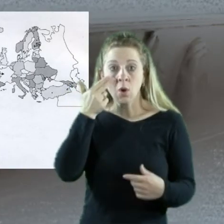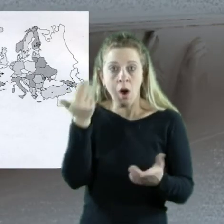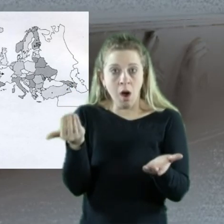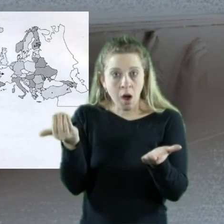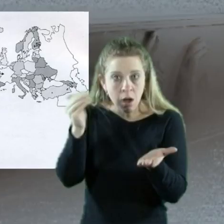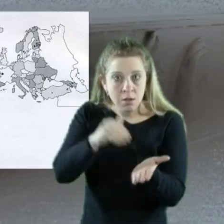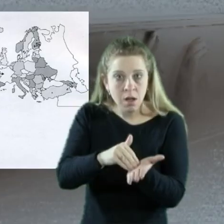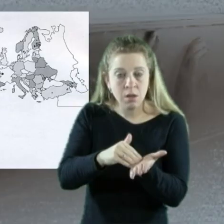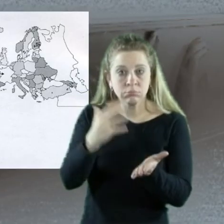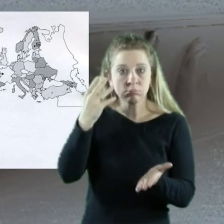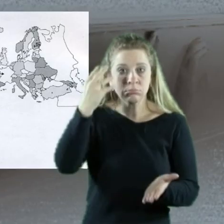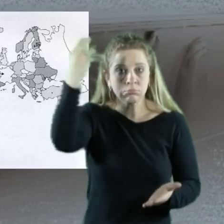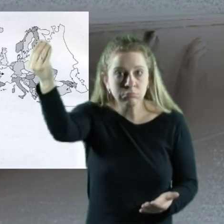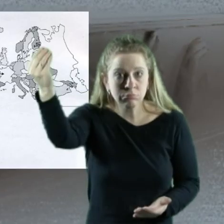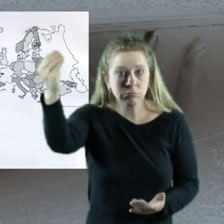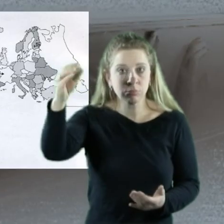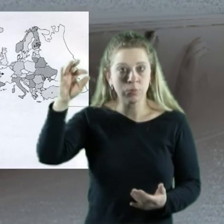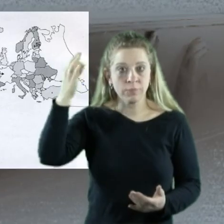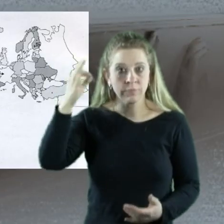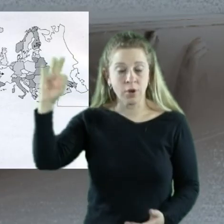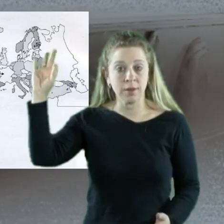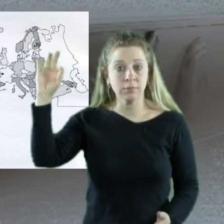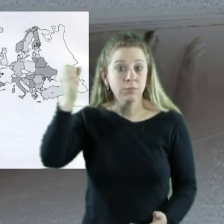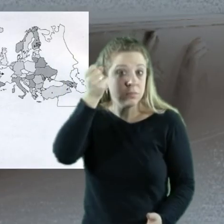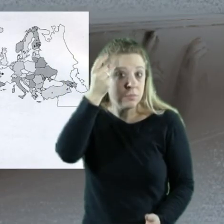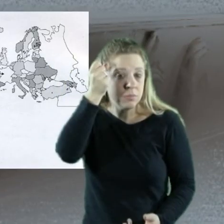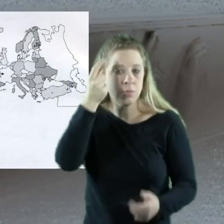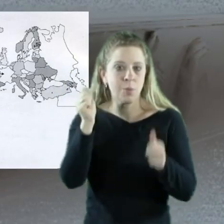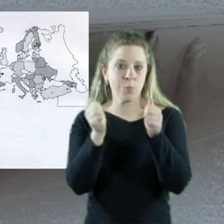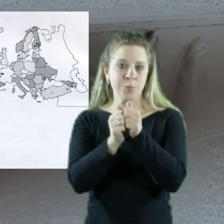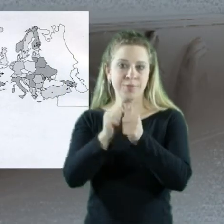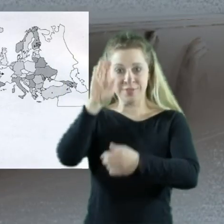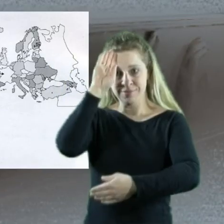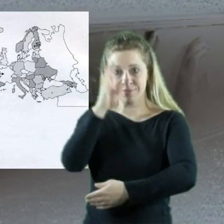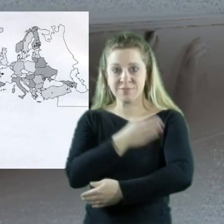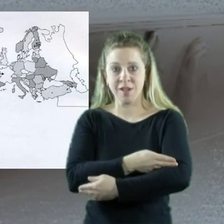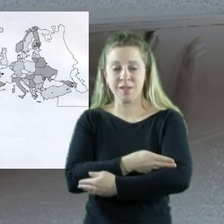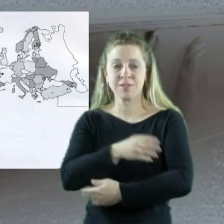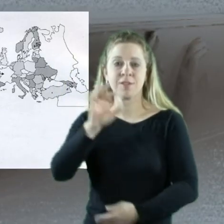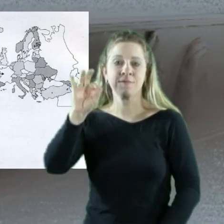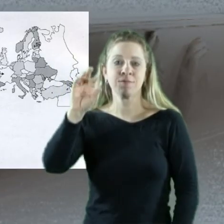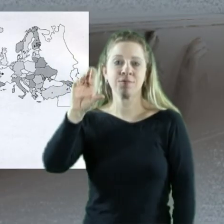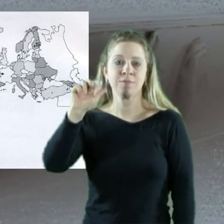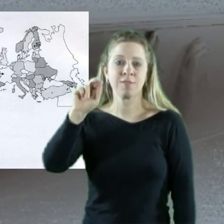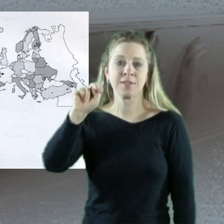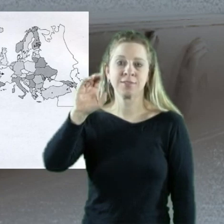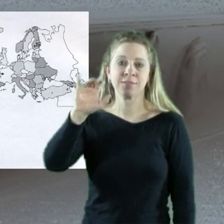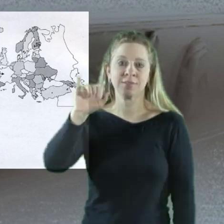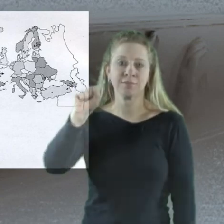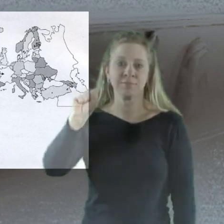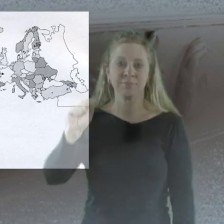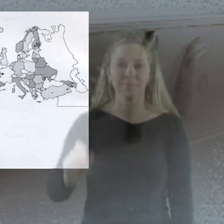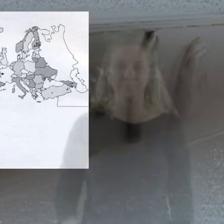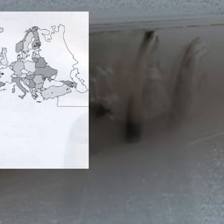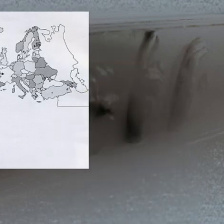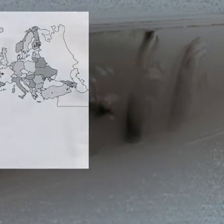Did you know in 1835 Claire visited France a second time with his oldest son,